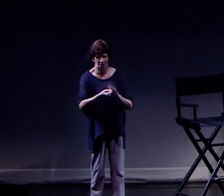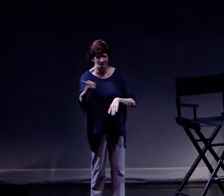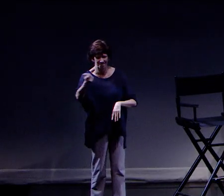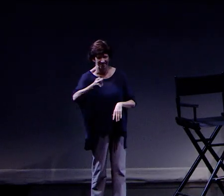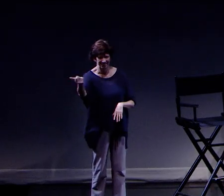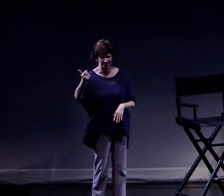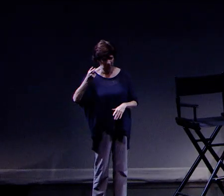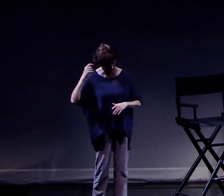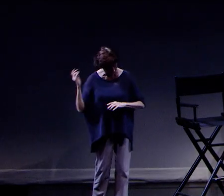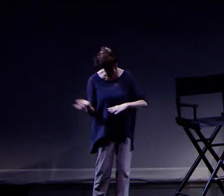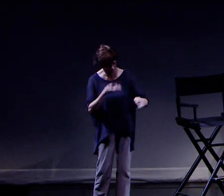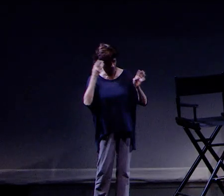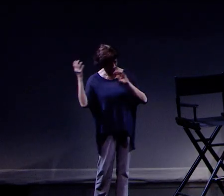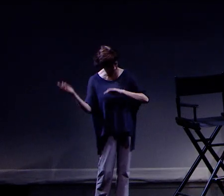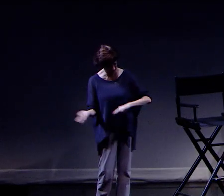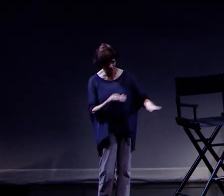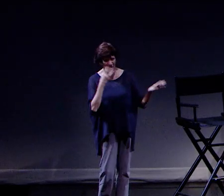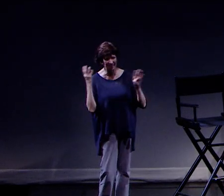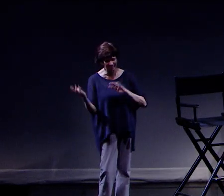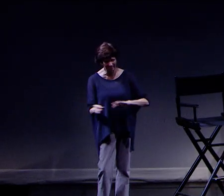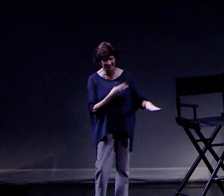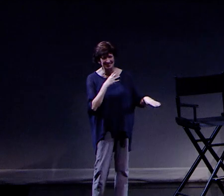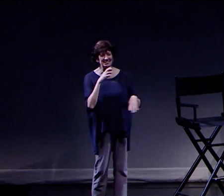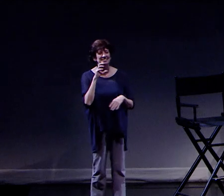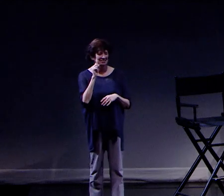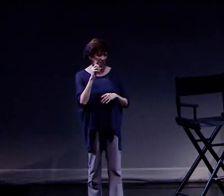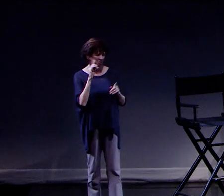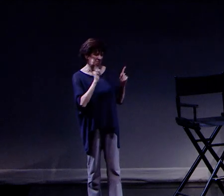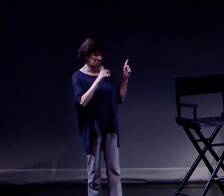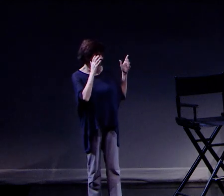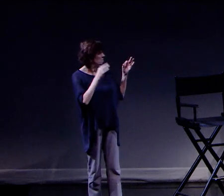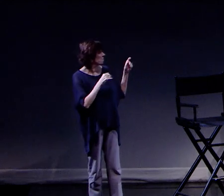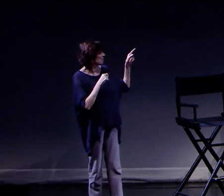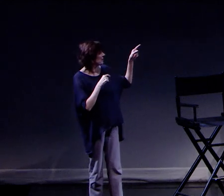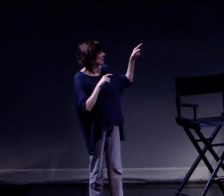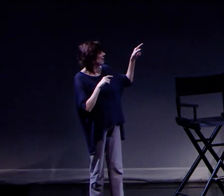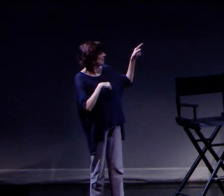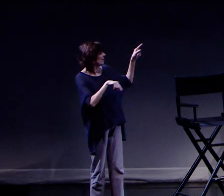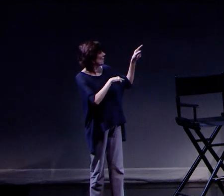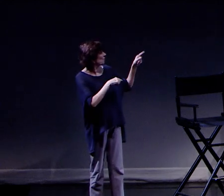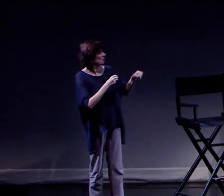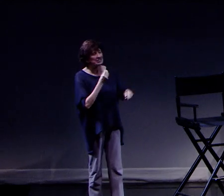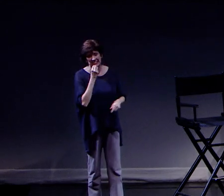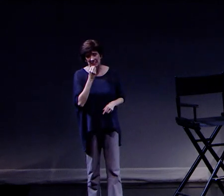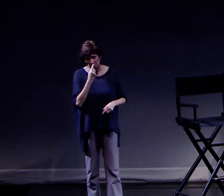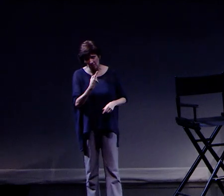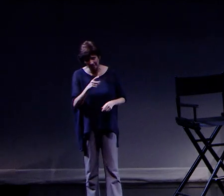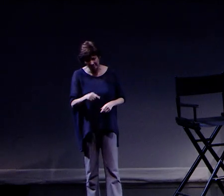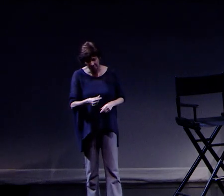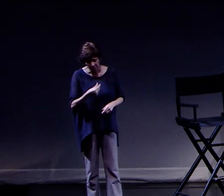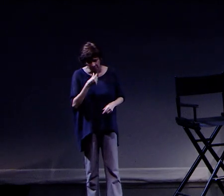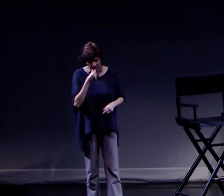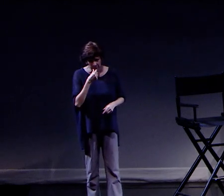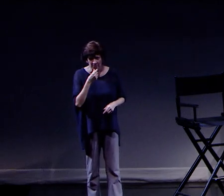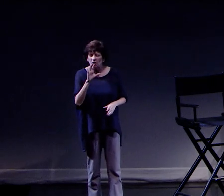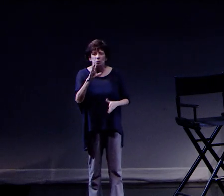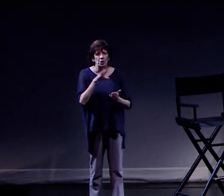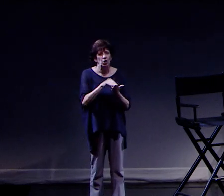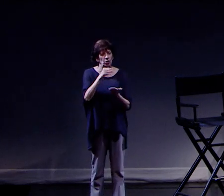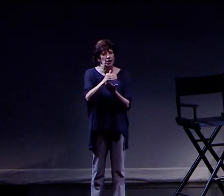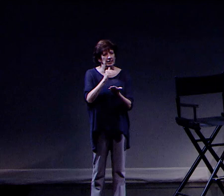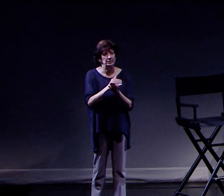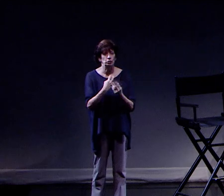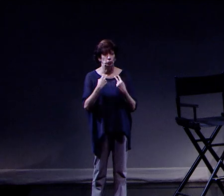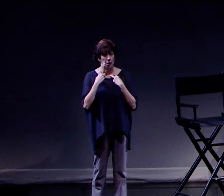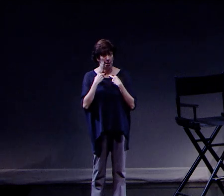Got to keep it flowing, right? So there we are. There they are deciding, and they're all going to eat one there. And we learned so many lessons on Trapped.